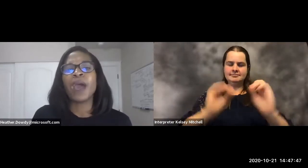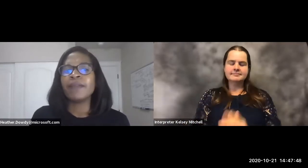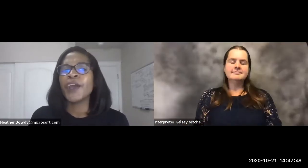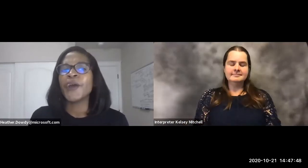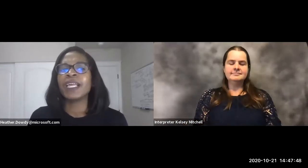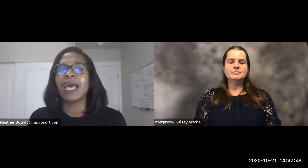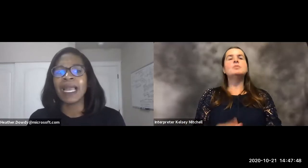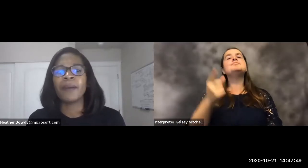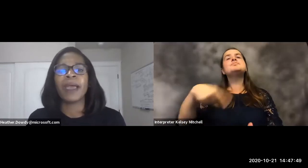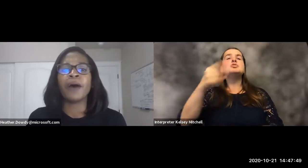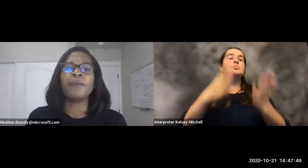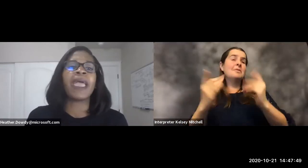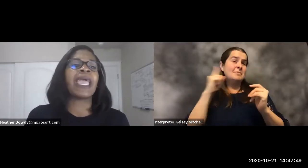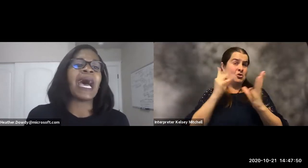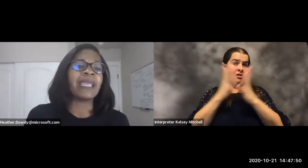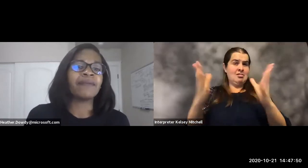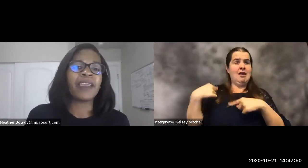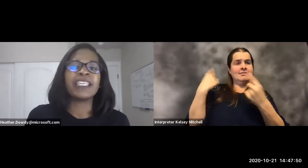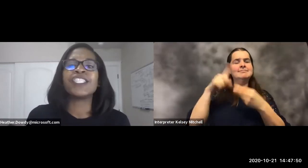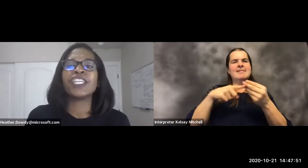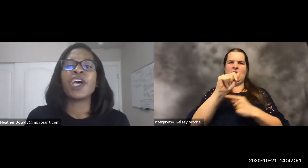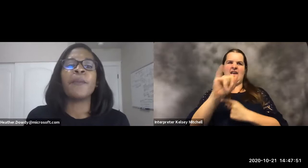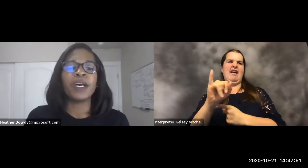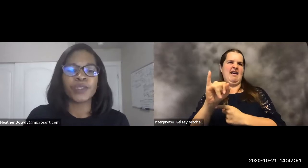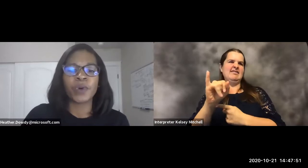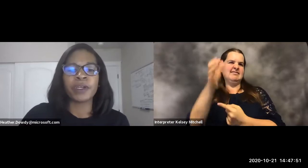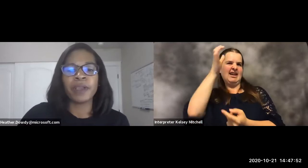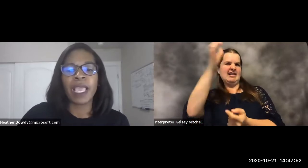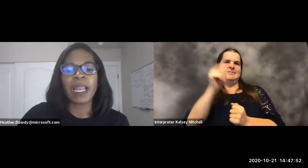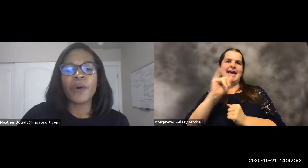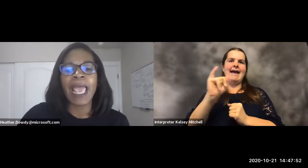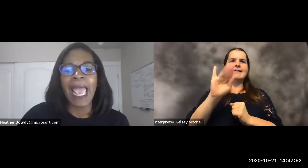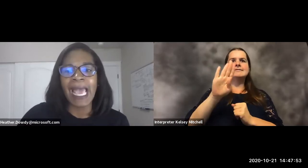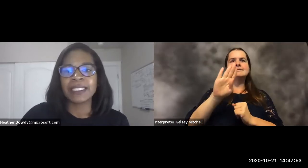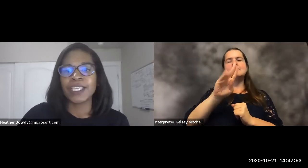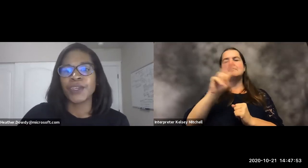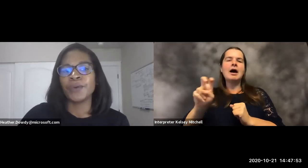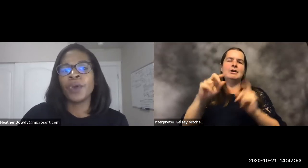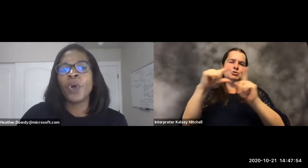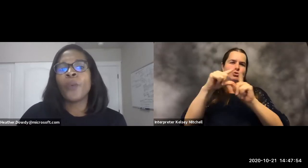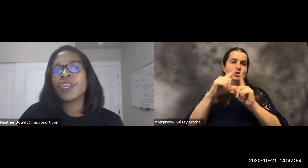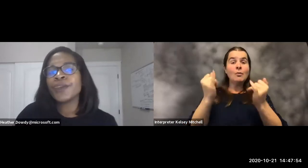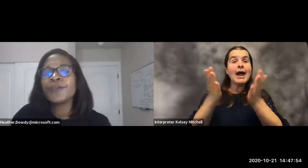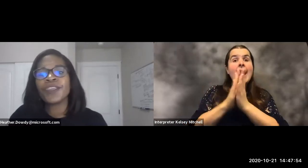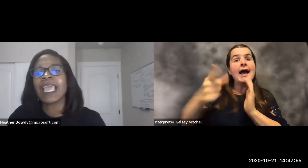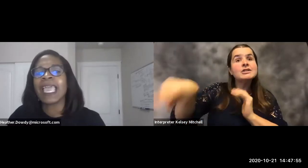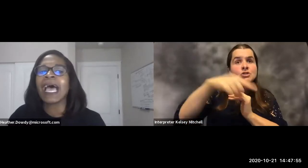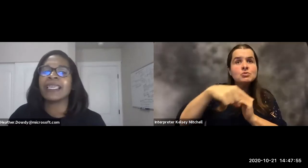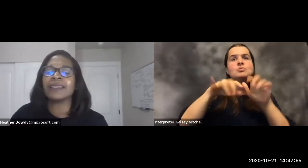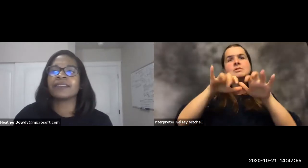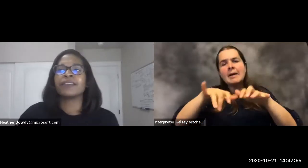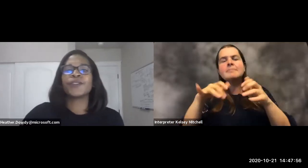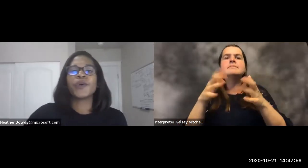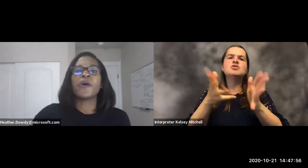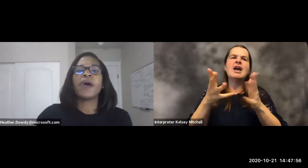So you've probably heard a lot about AI. It's such a buzzword. And I want to ask you, what do you think